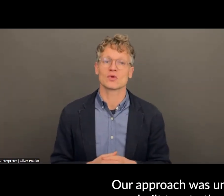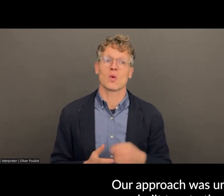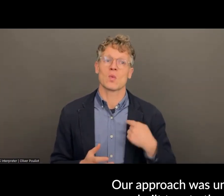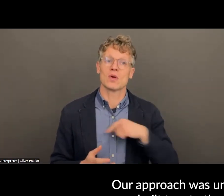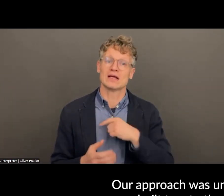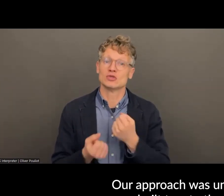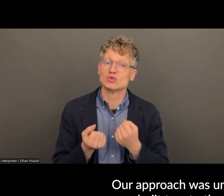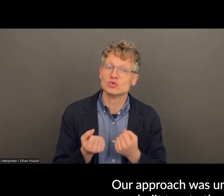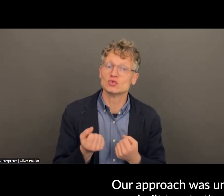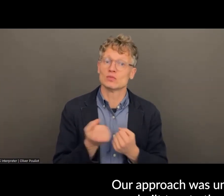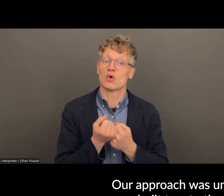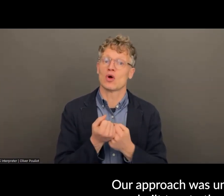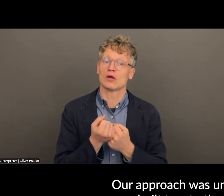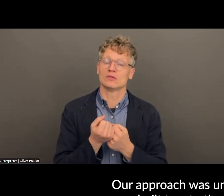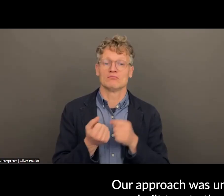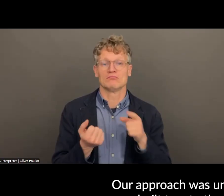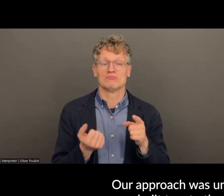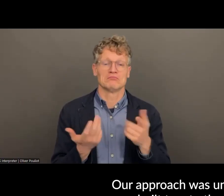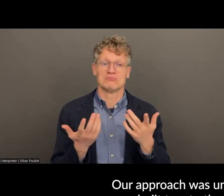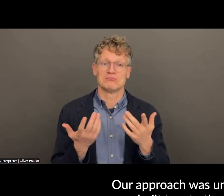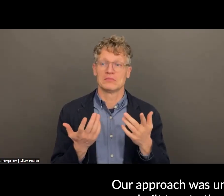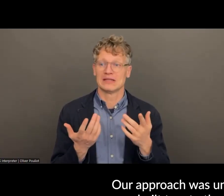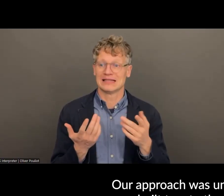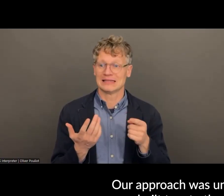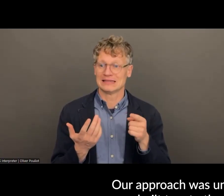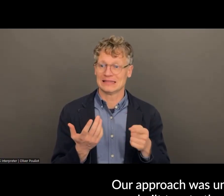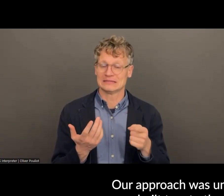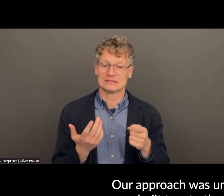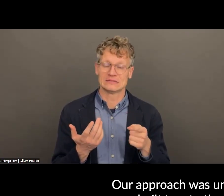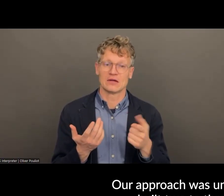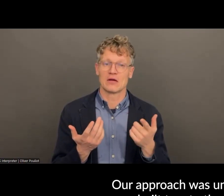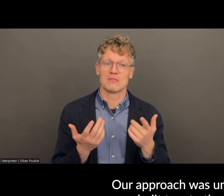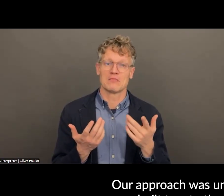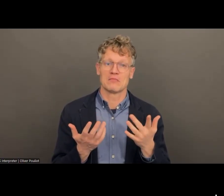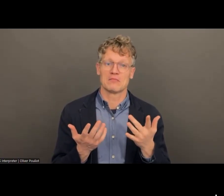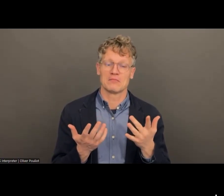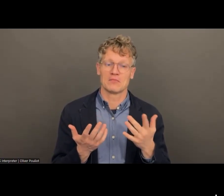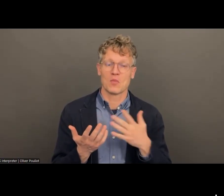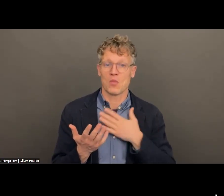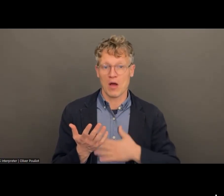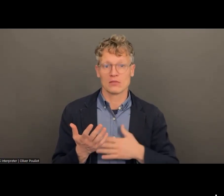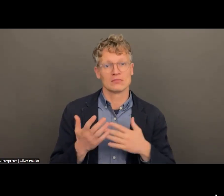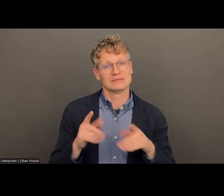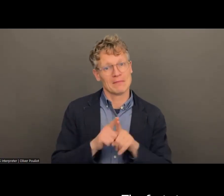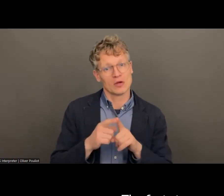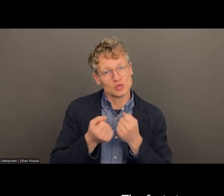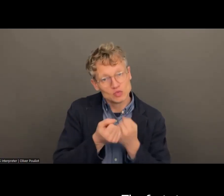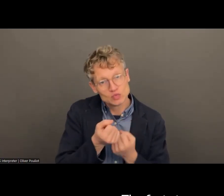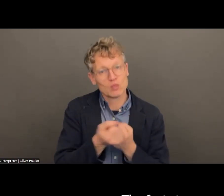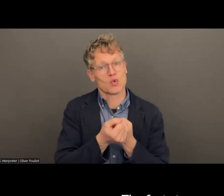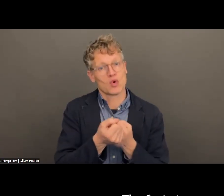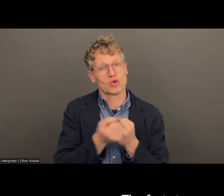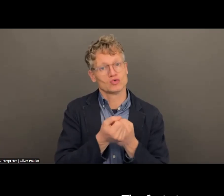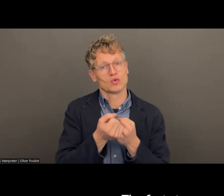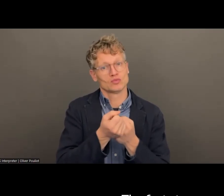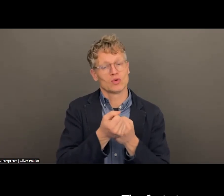was under Task Order 45 was built to three layer of support around caregiving. The first